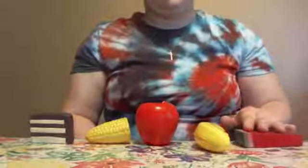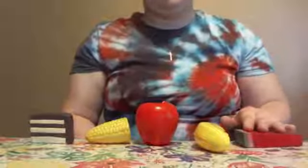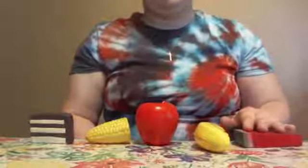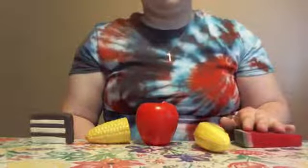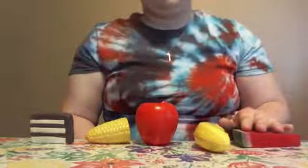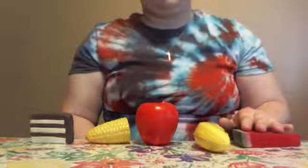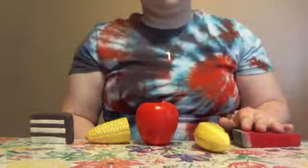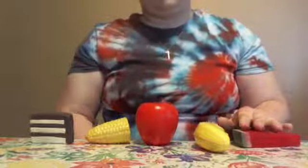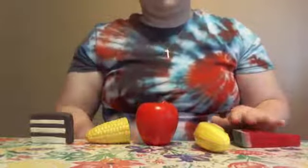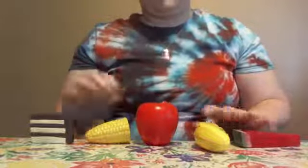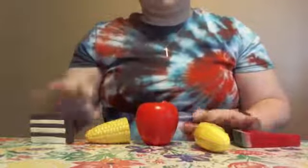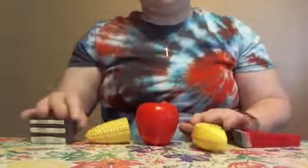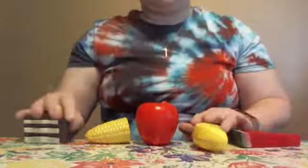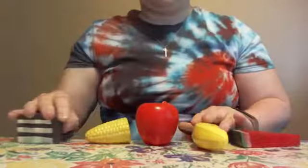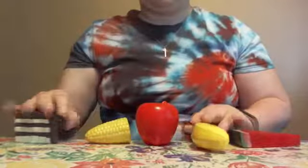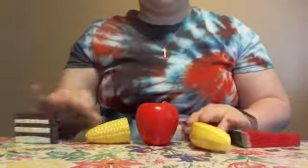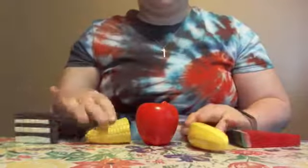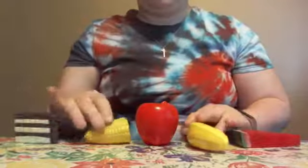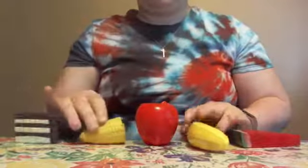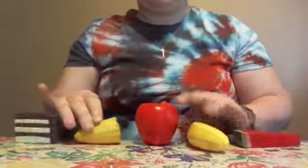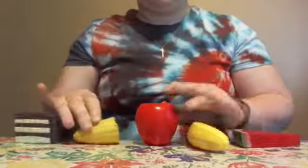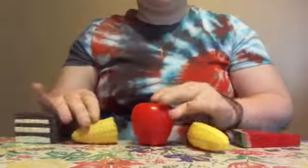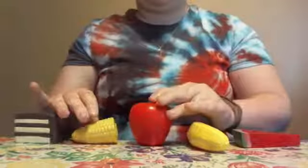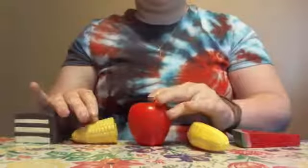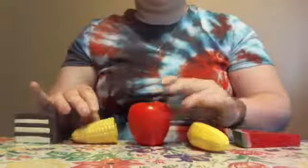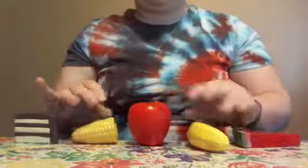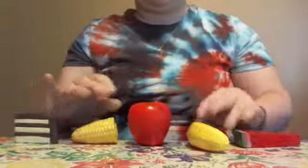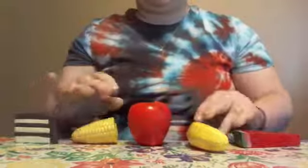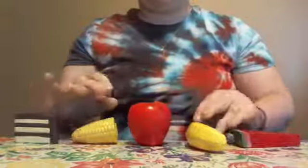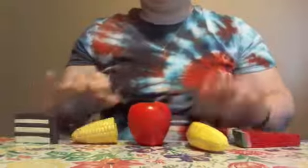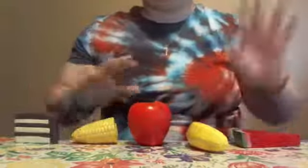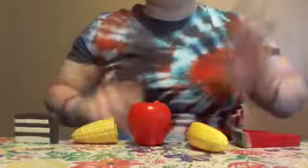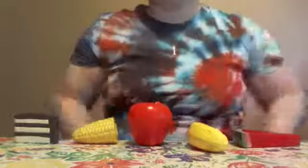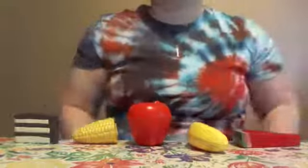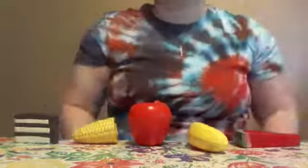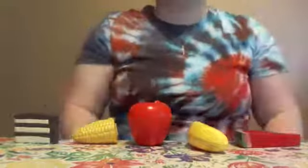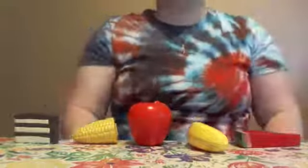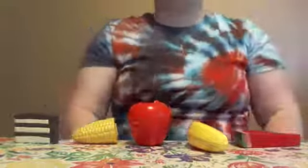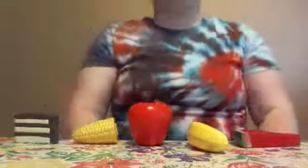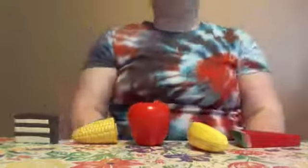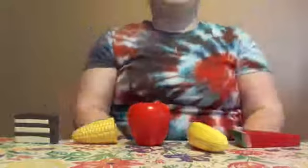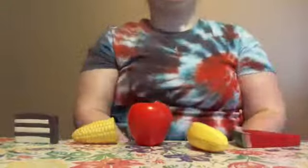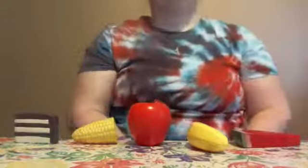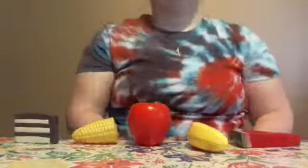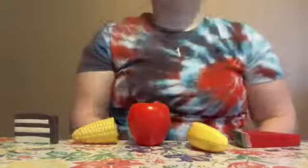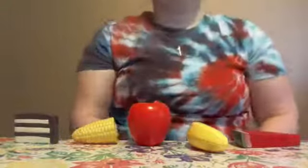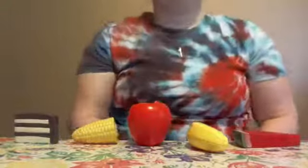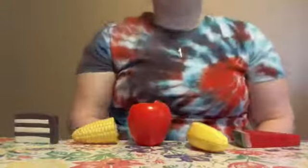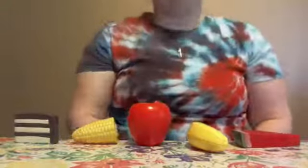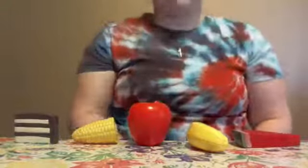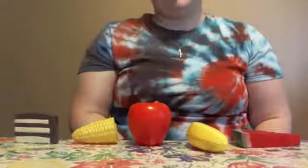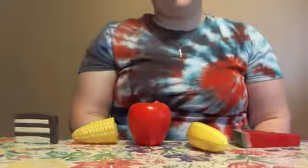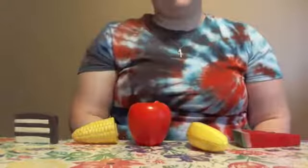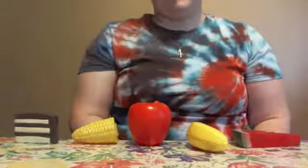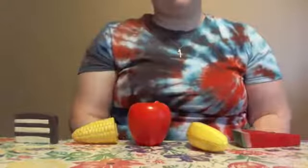I'm going to slide these. I'm going to get them all set up. So what I want you guys to do is I'm